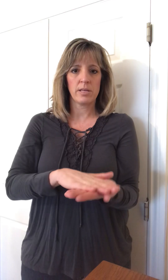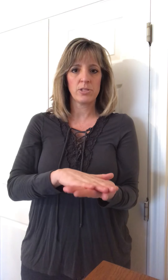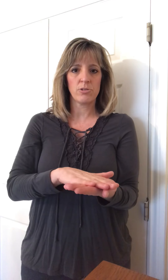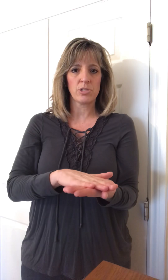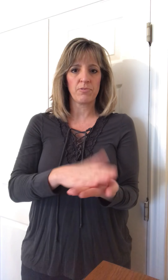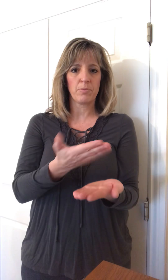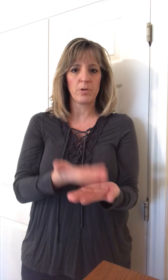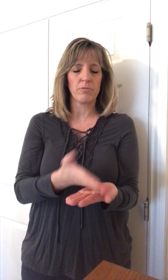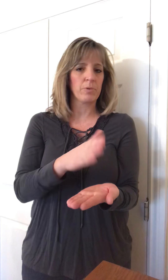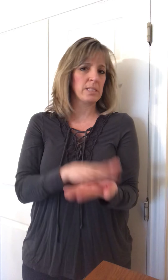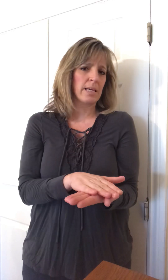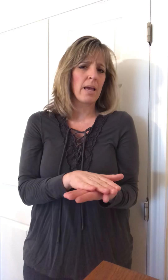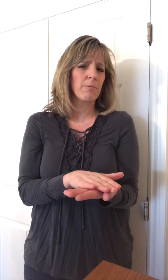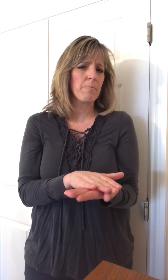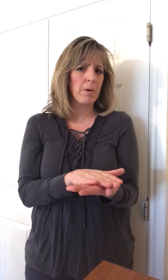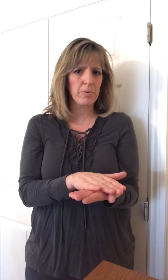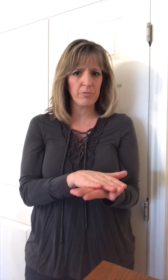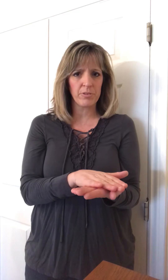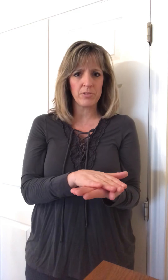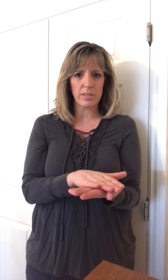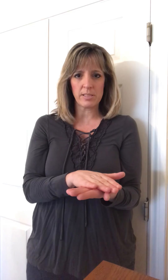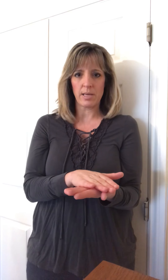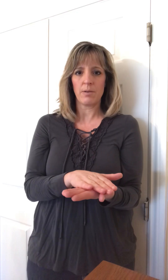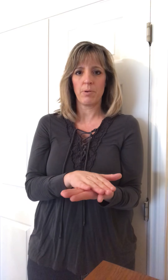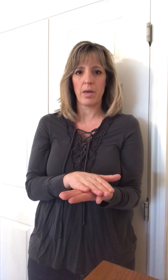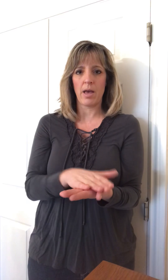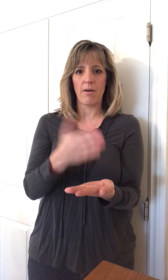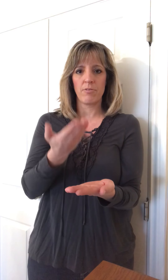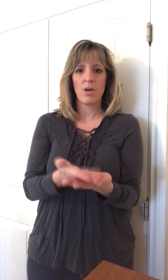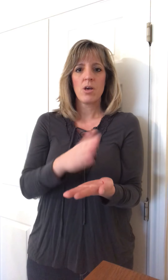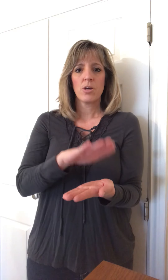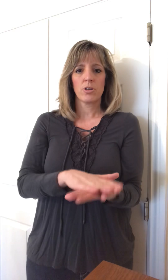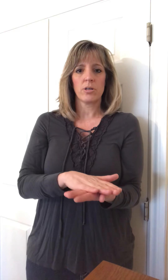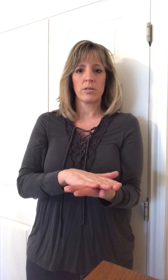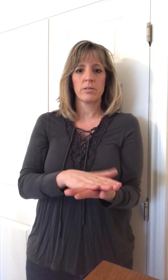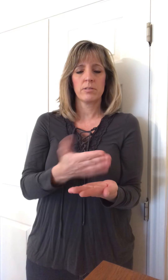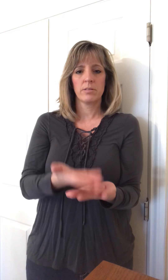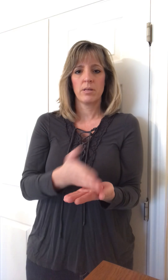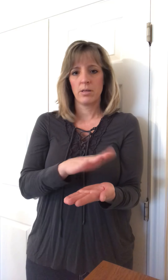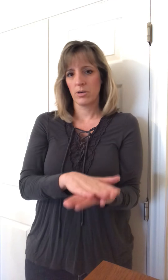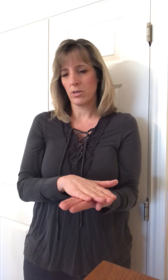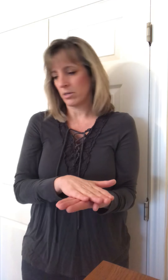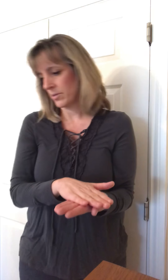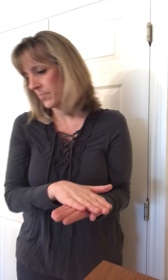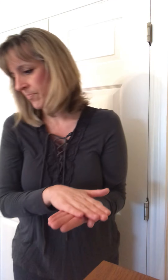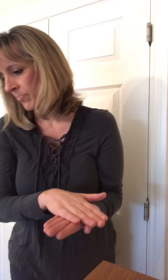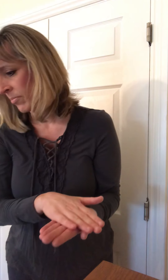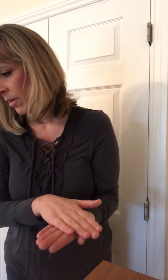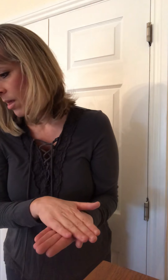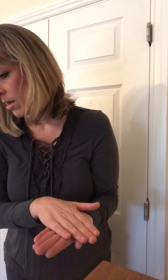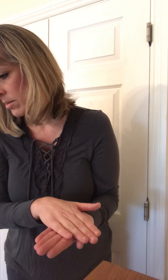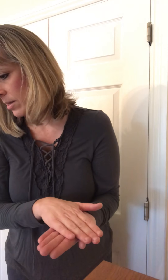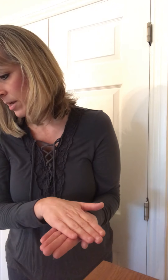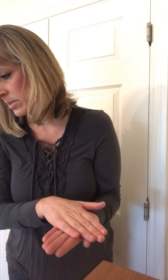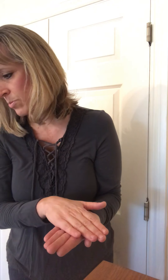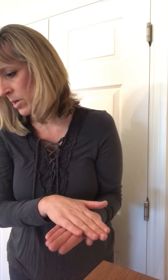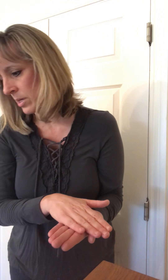is you just flip it over once. I can't remember if we've done this sign. We may have. Cook, cook. The next one